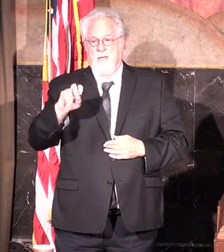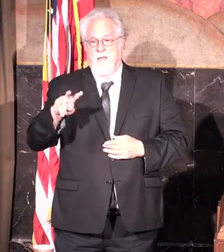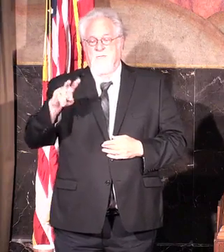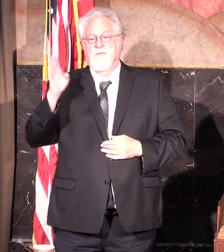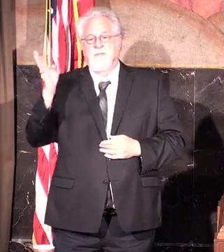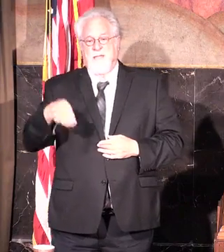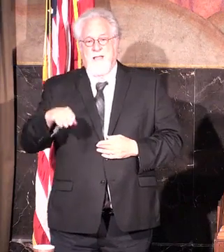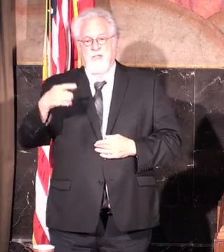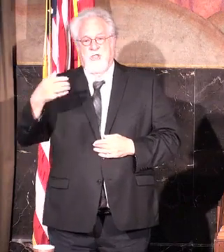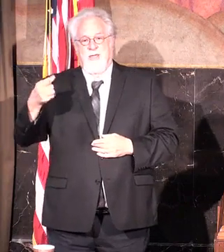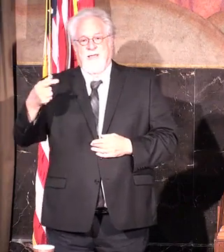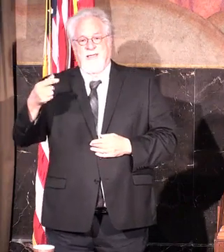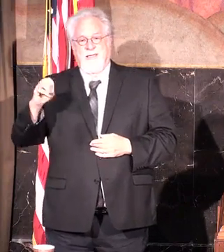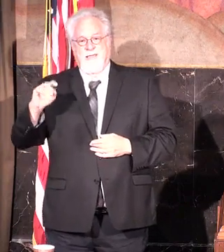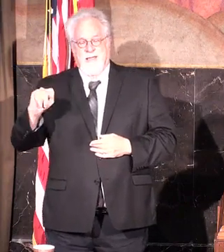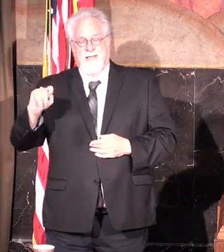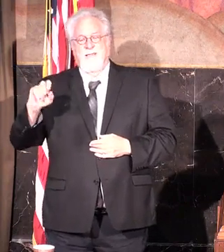dcfs.la.gov/getsnap,